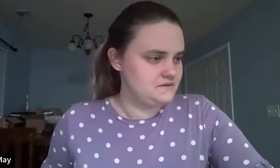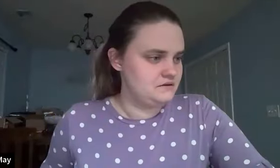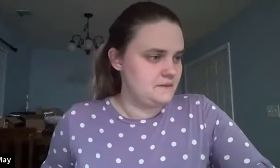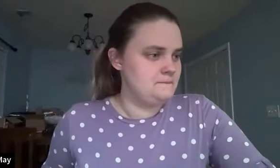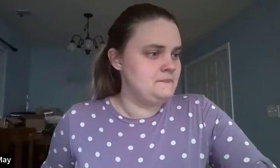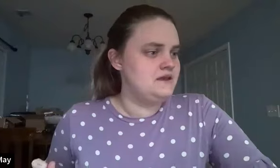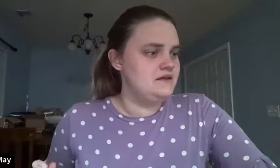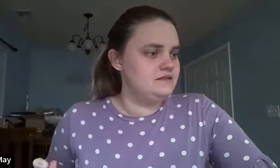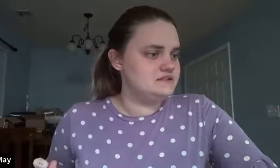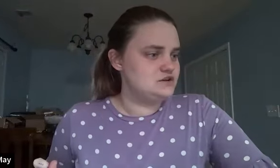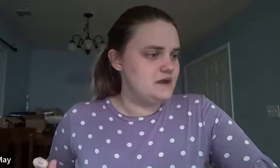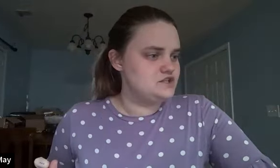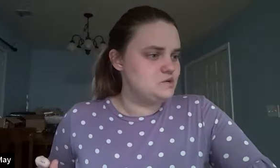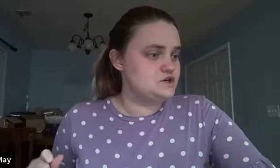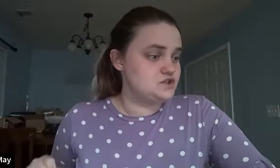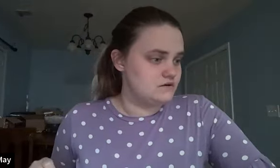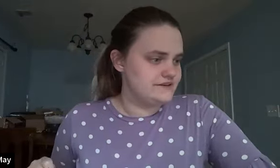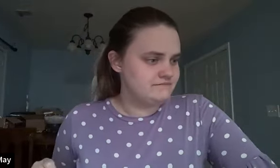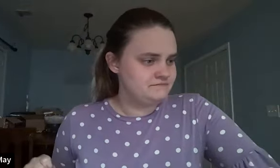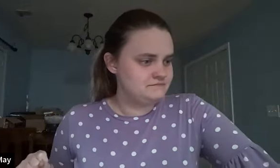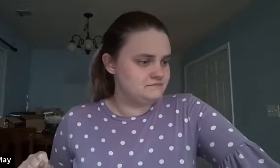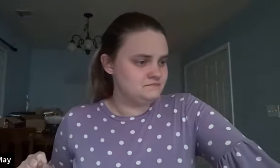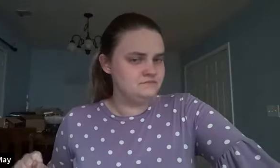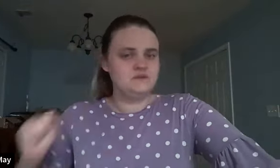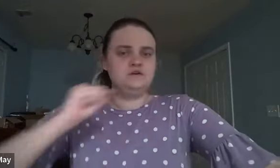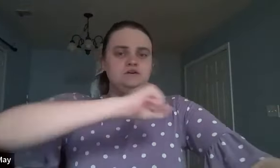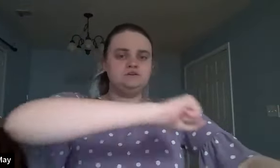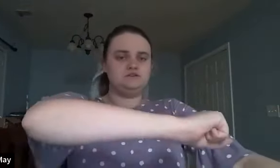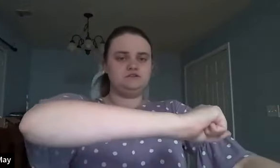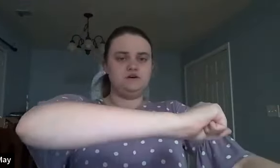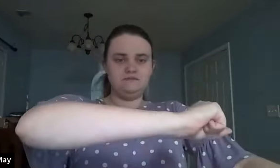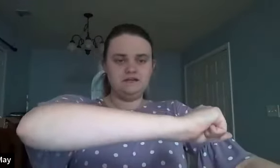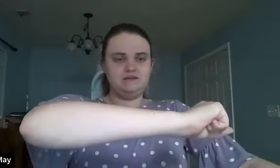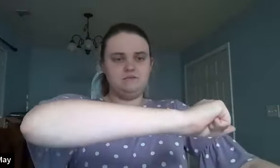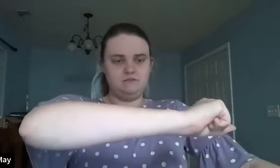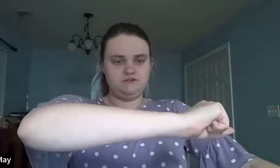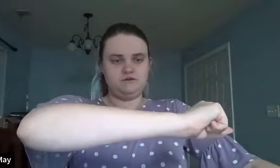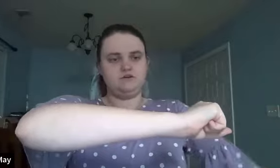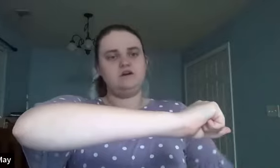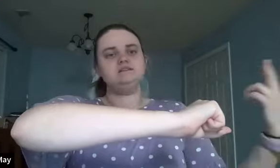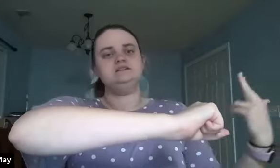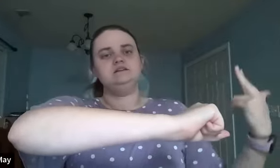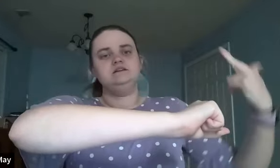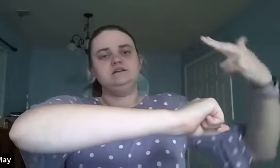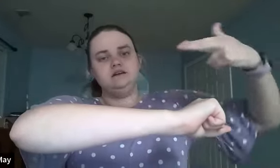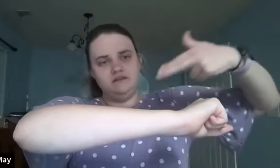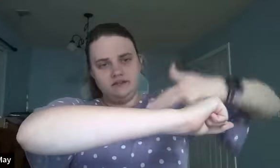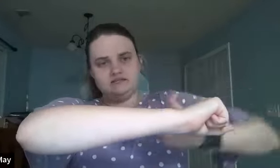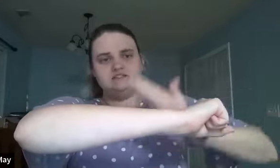Okay, let's go back to our dolphin. So our dolphin, again, remember, is arm across, and then it's the